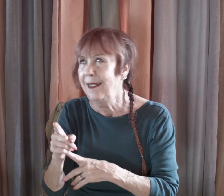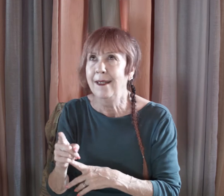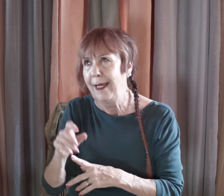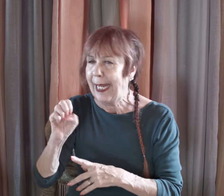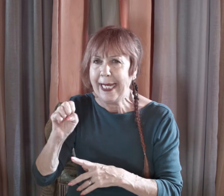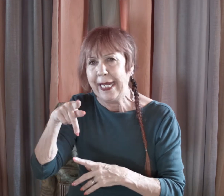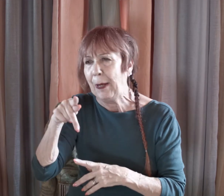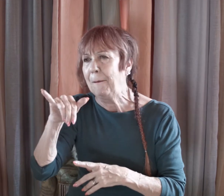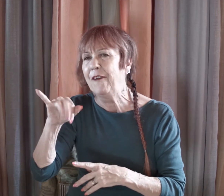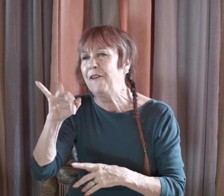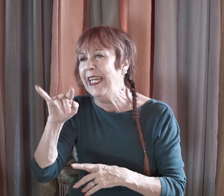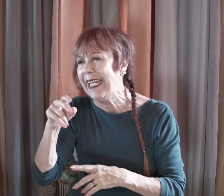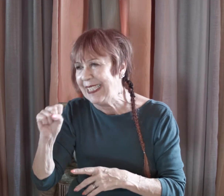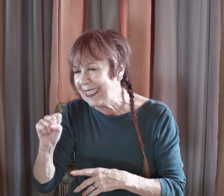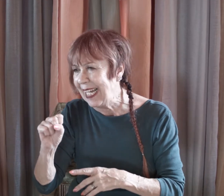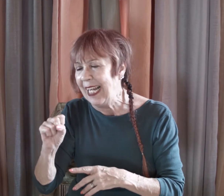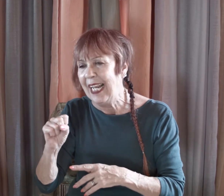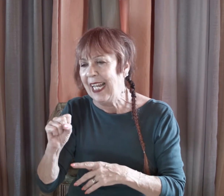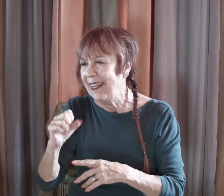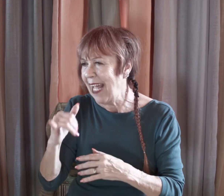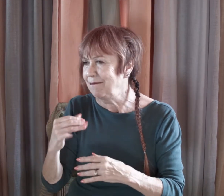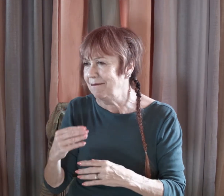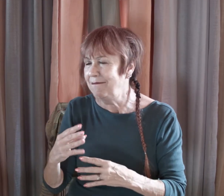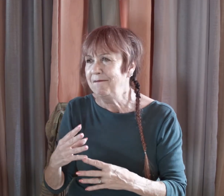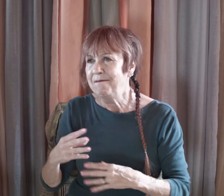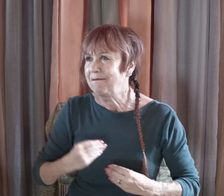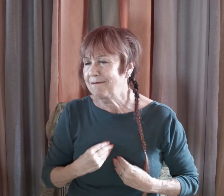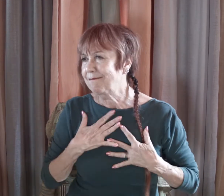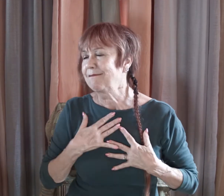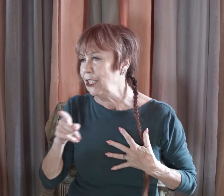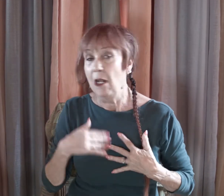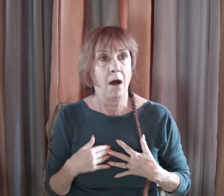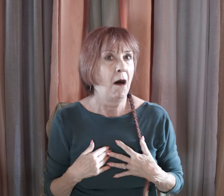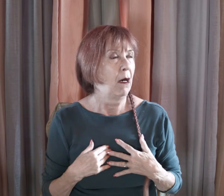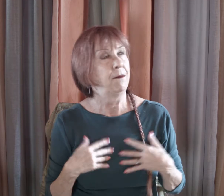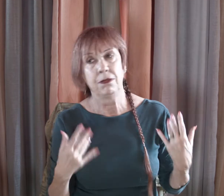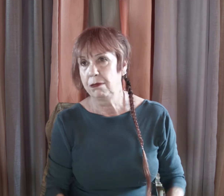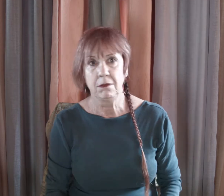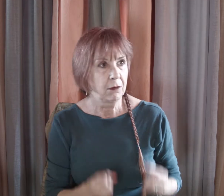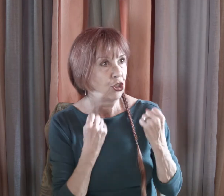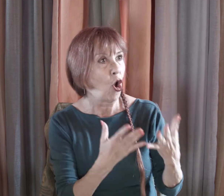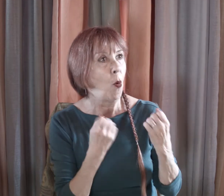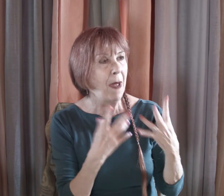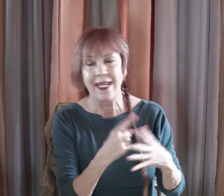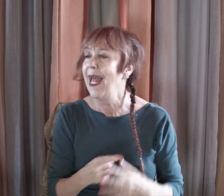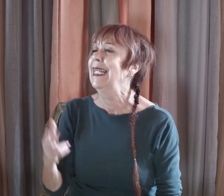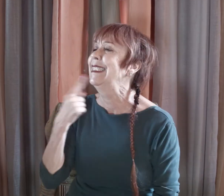which you might even call epiphanies from those moments that stay with you now? Oh, there's so many.